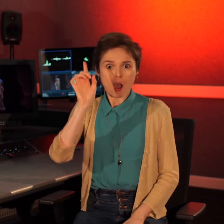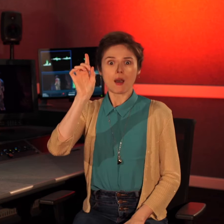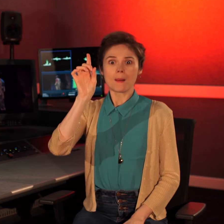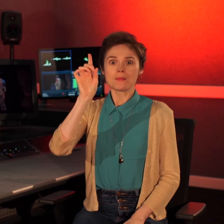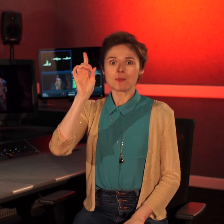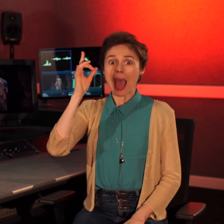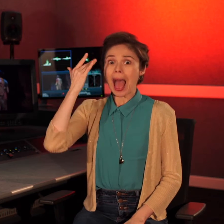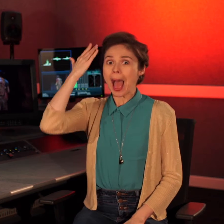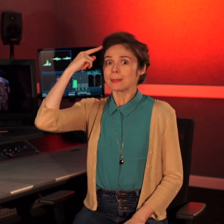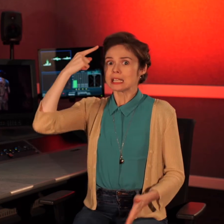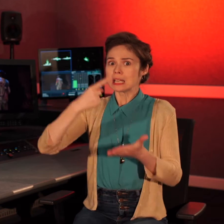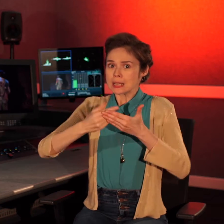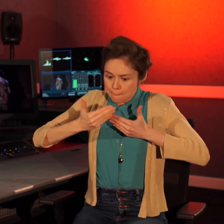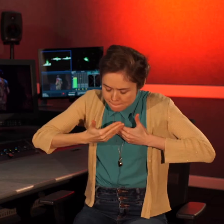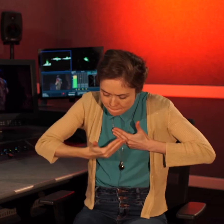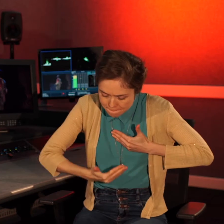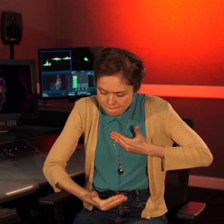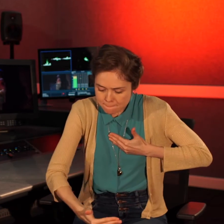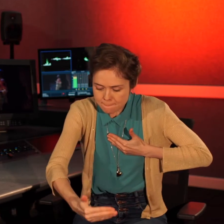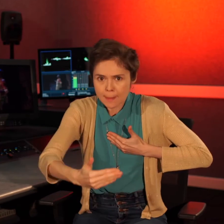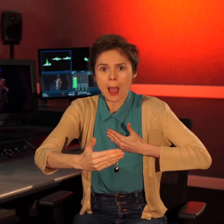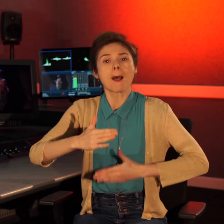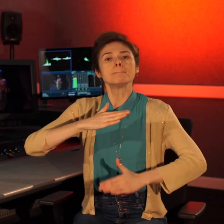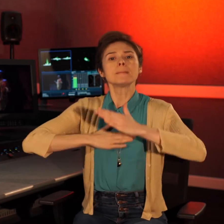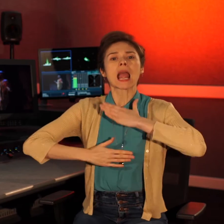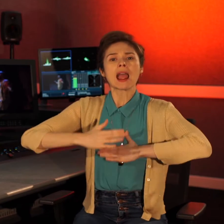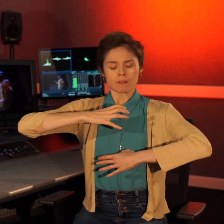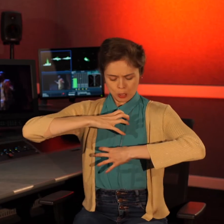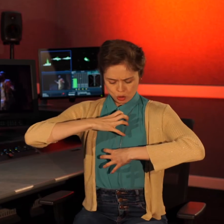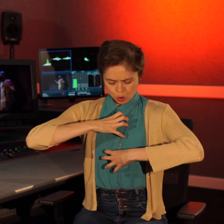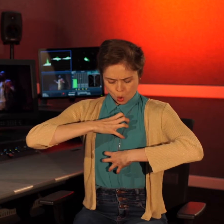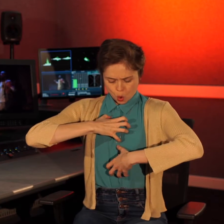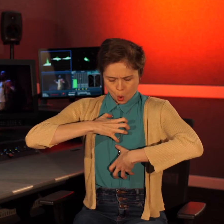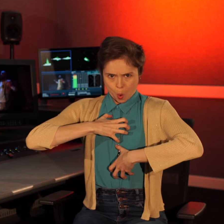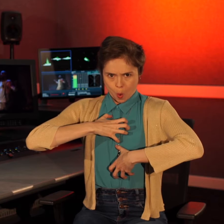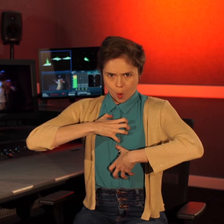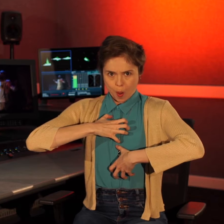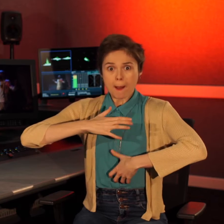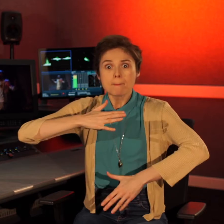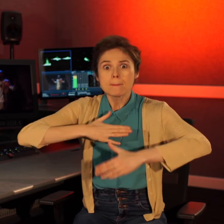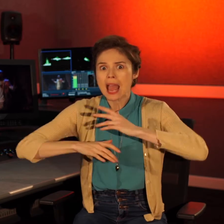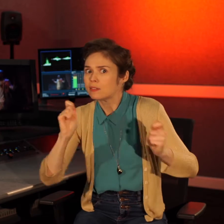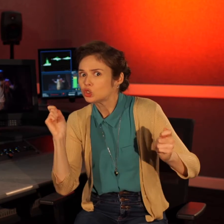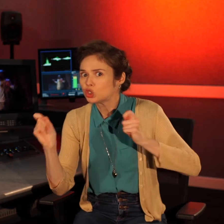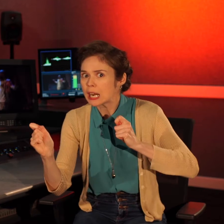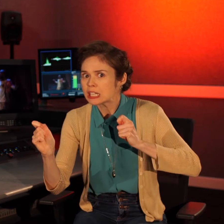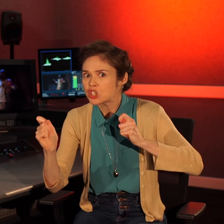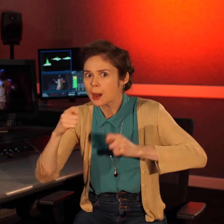Hamlet decides that from henceforth he will pretend to be mad. And